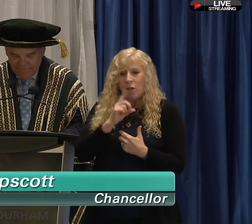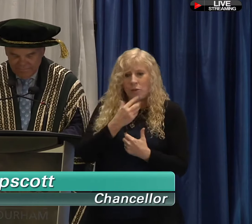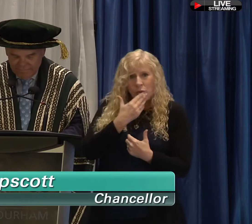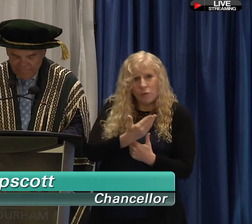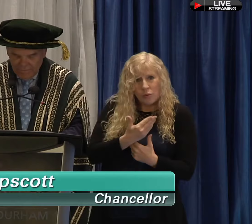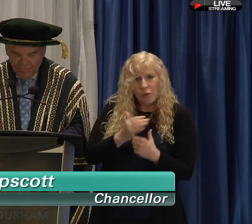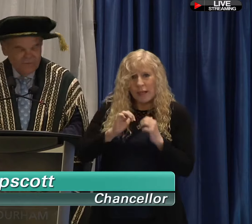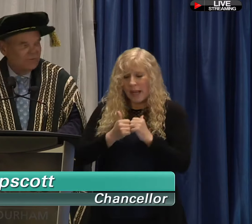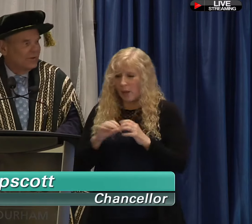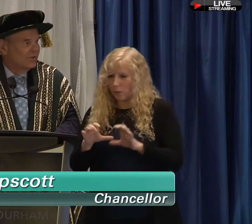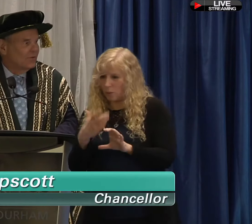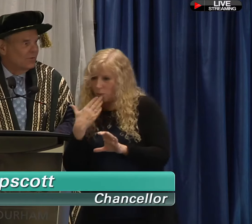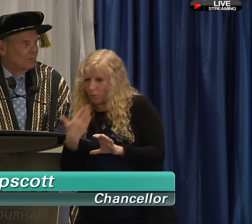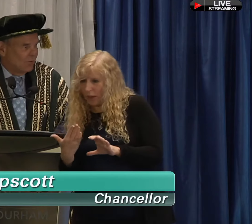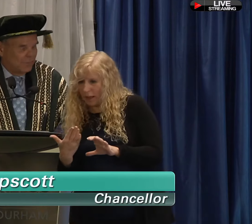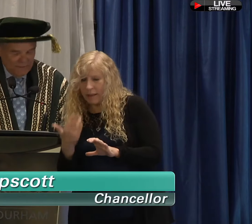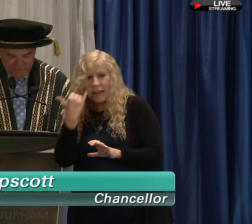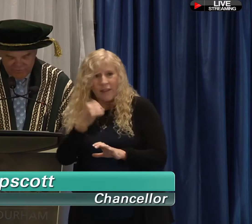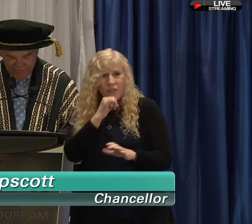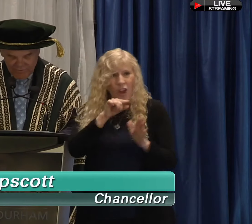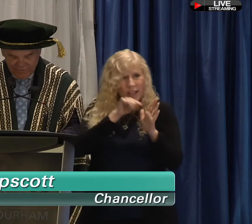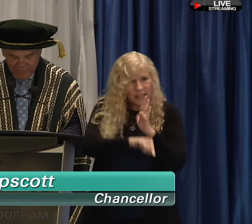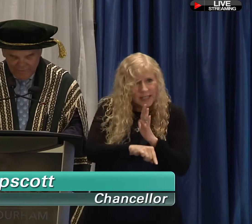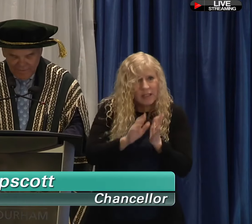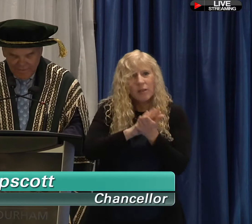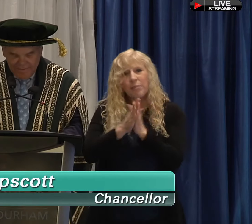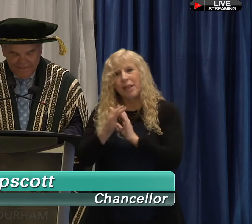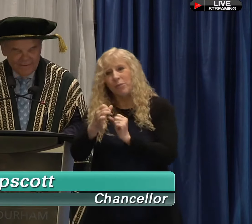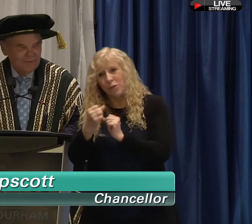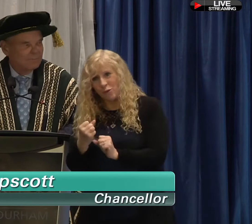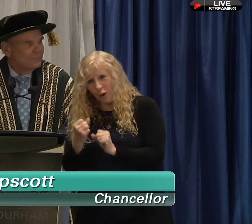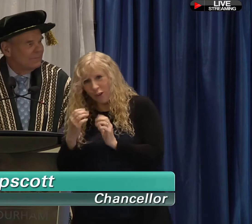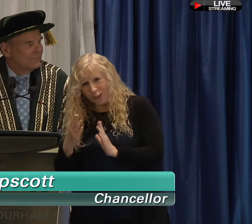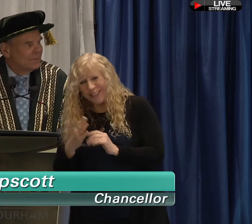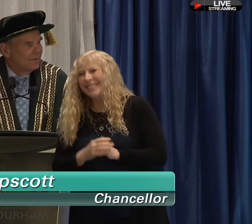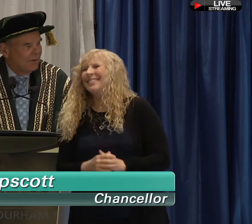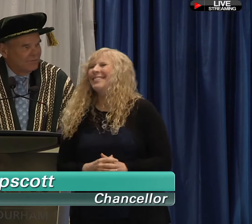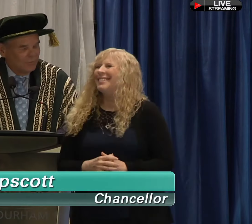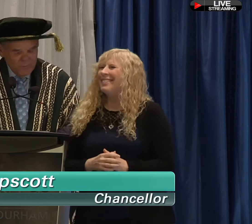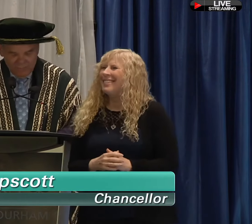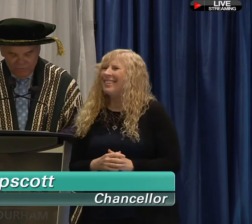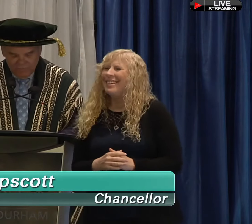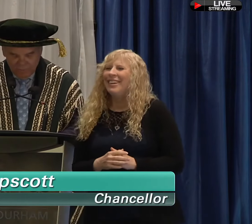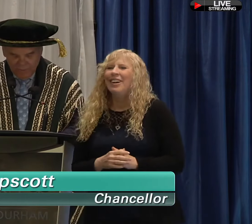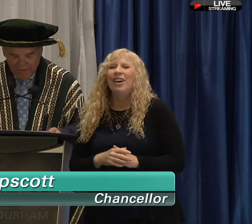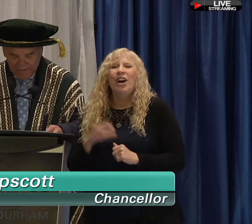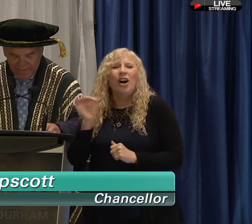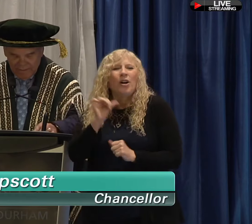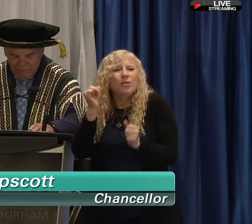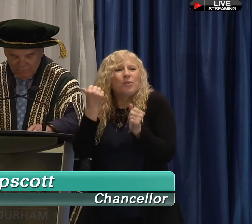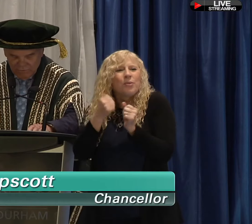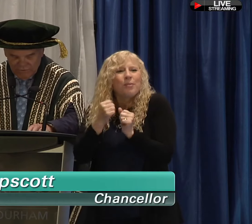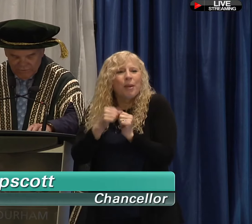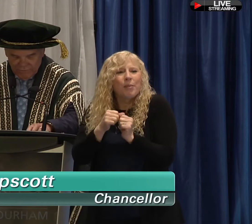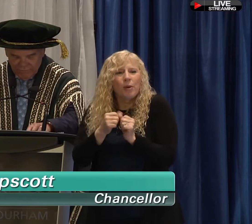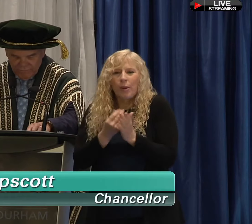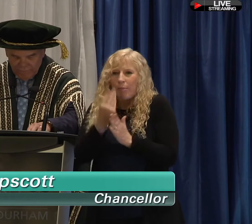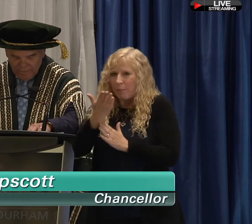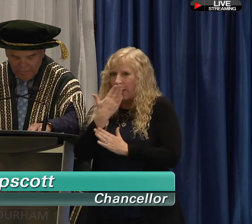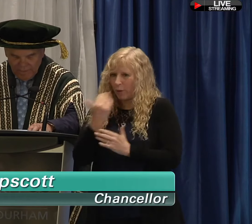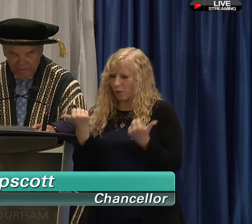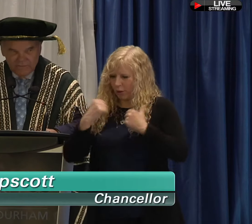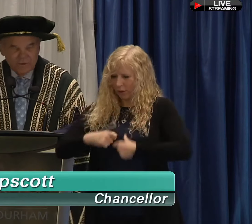and what doesn't kill you only makes you stronger. And also remember to buy a good